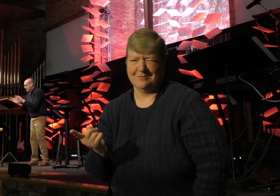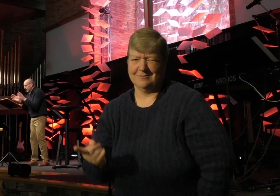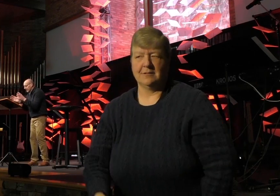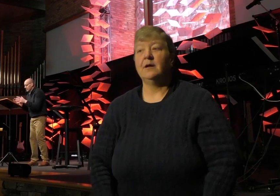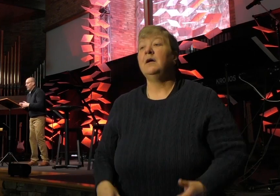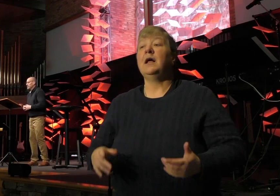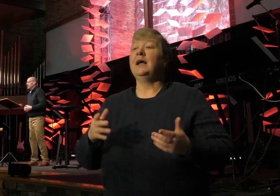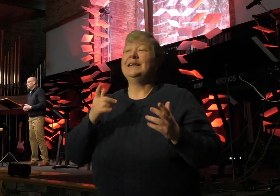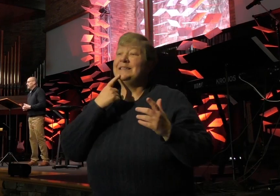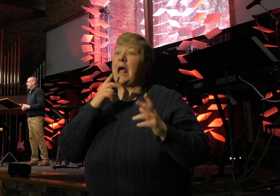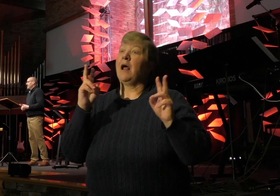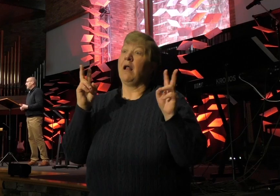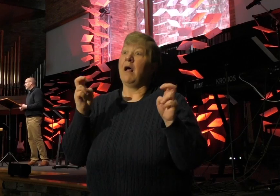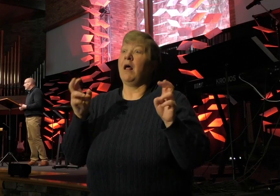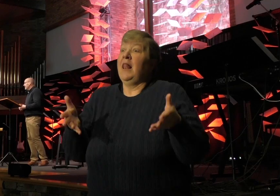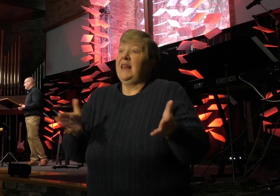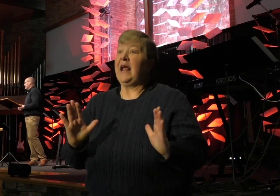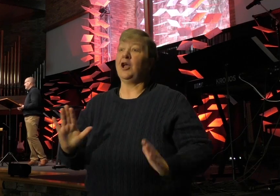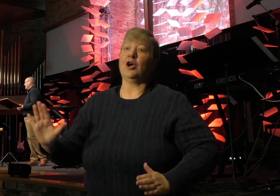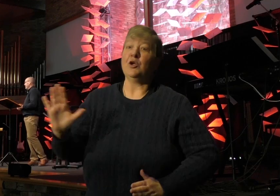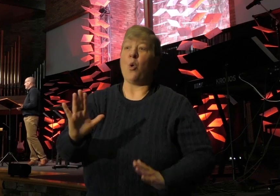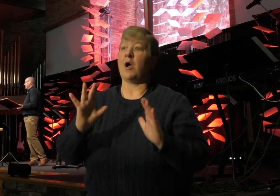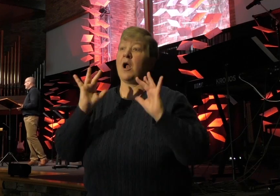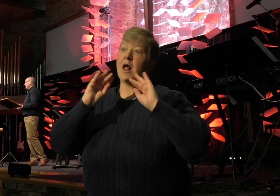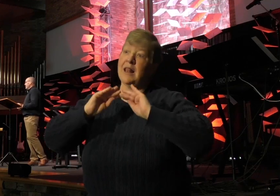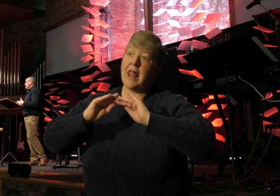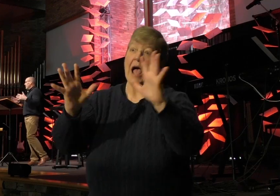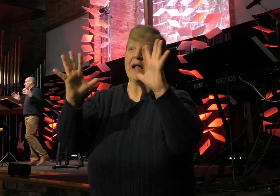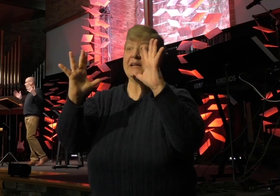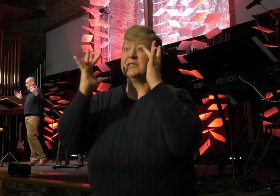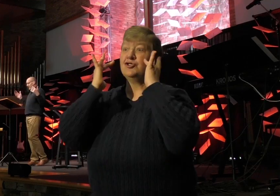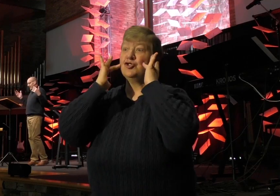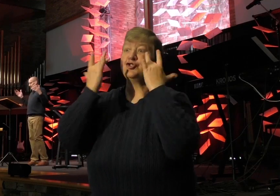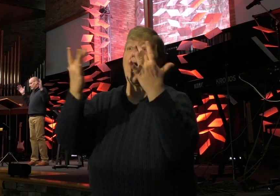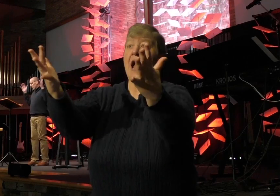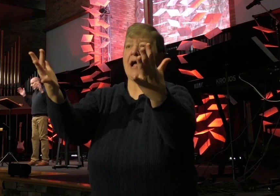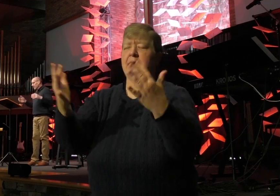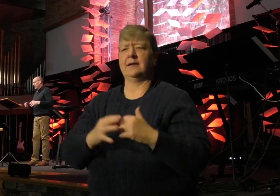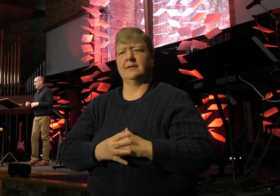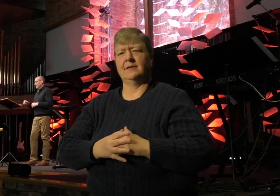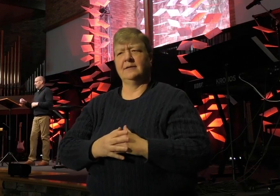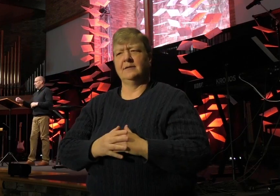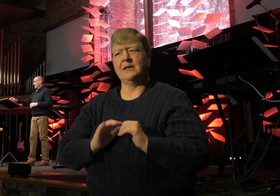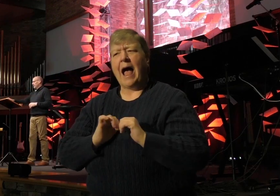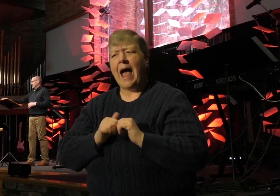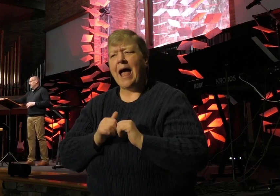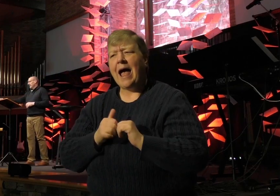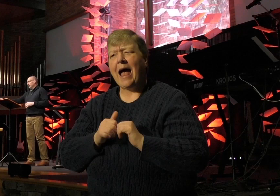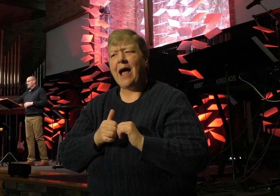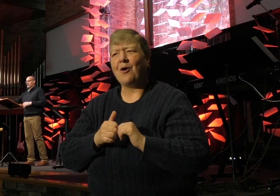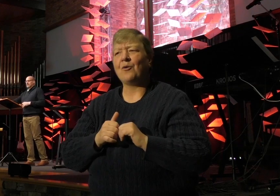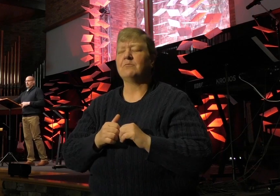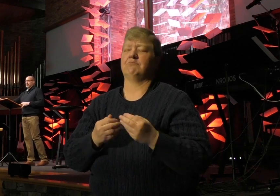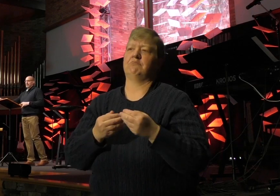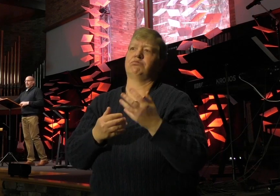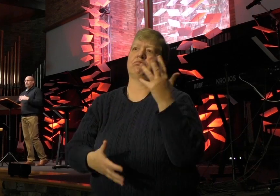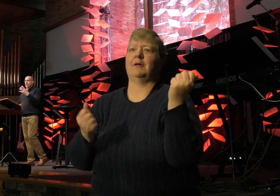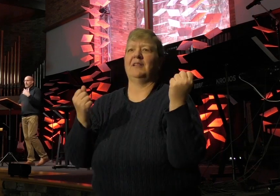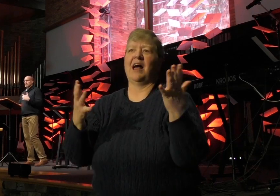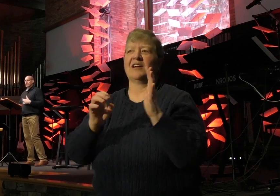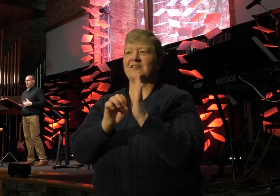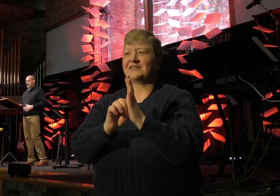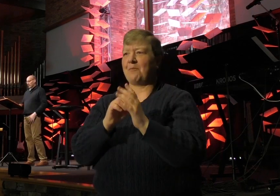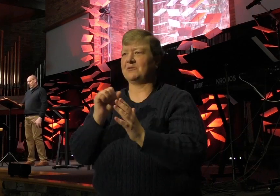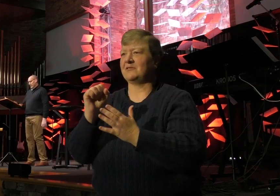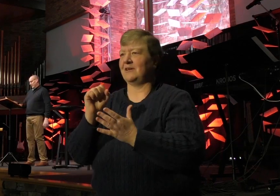light shine. I just want you to be a light. So how can we be a light? There's all kinds of ways, lots of examples from